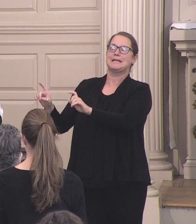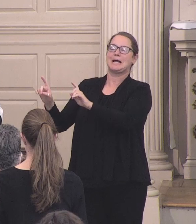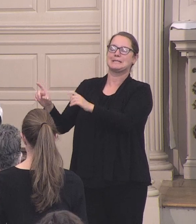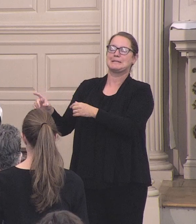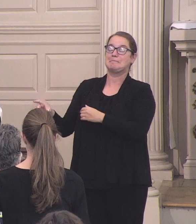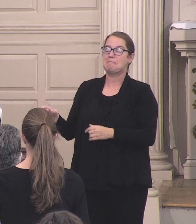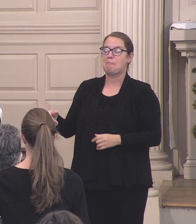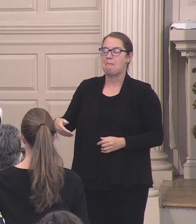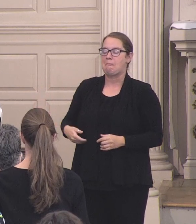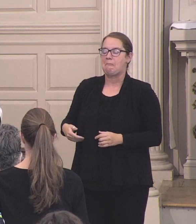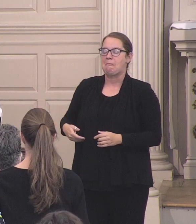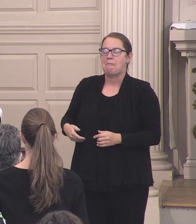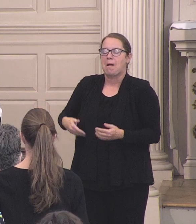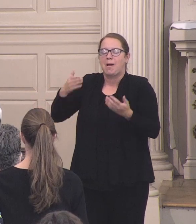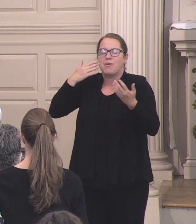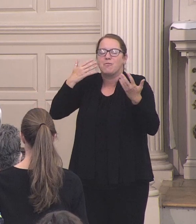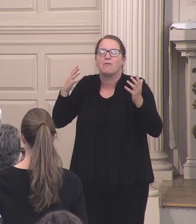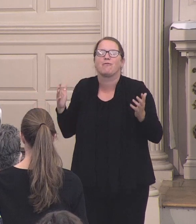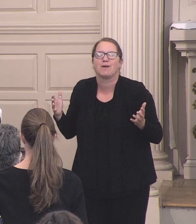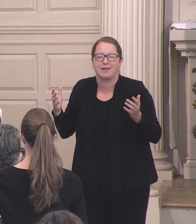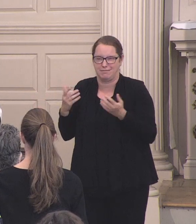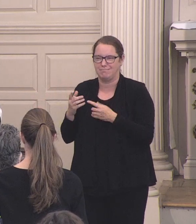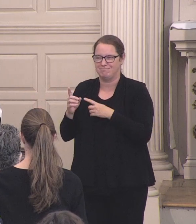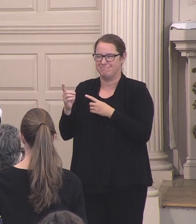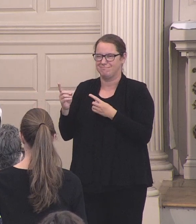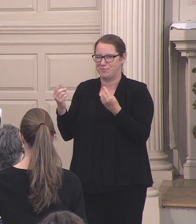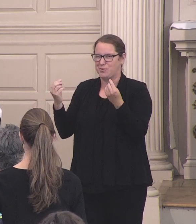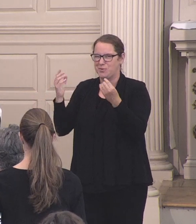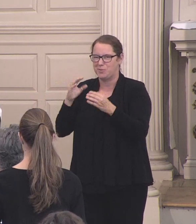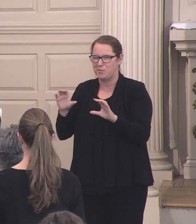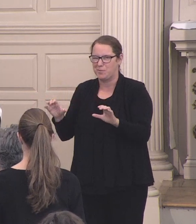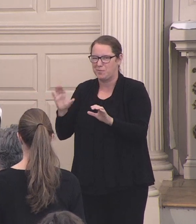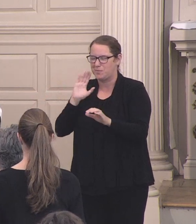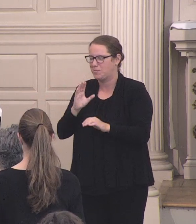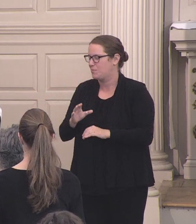because he himself knew what he was going to do.